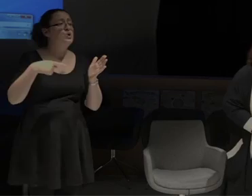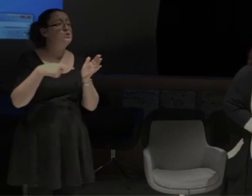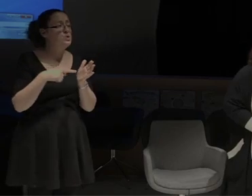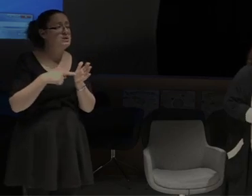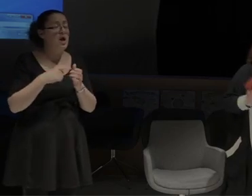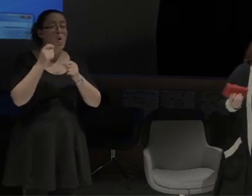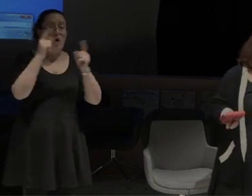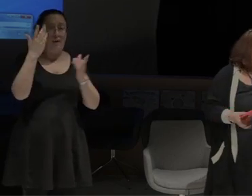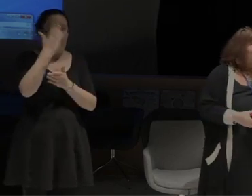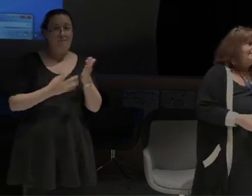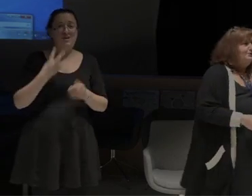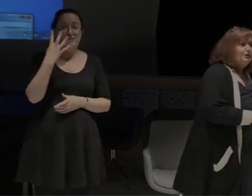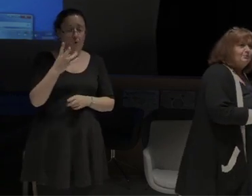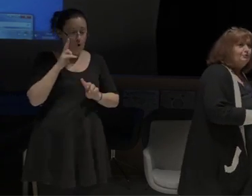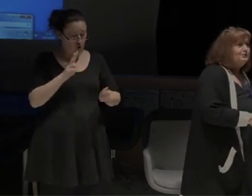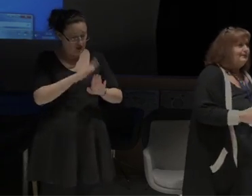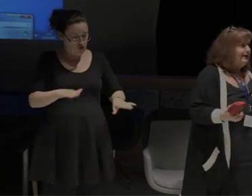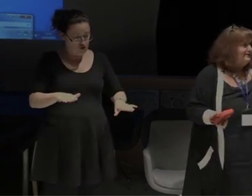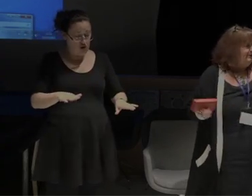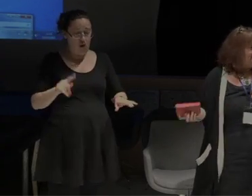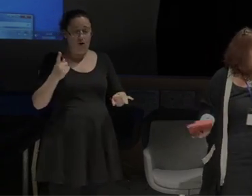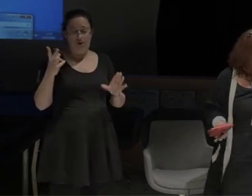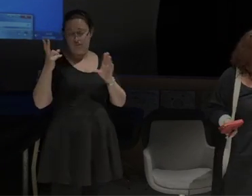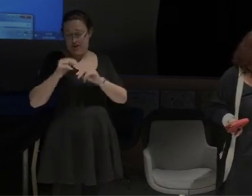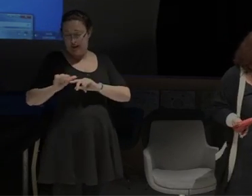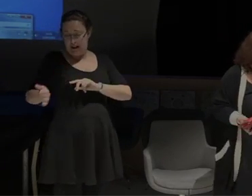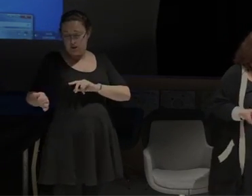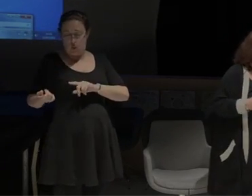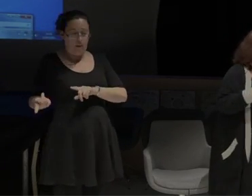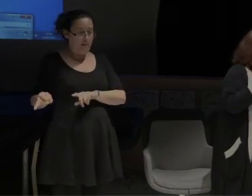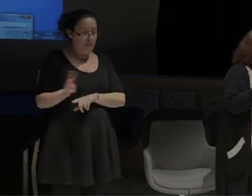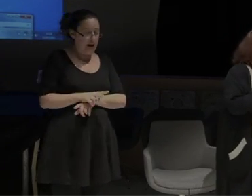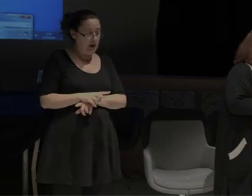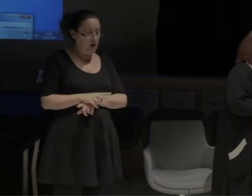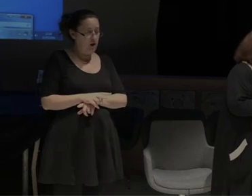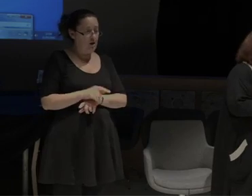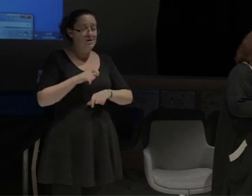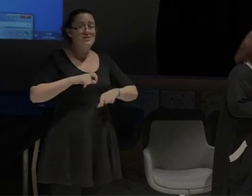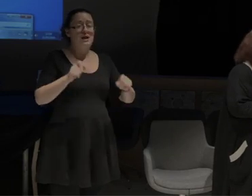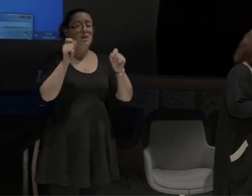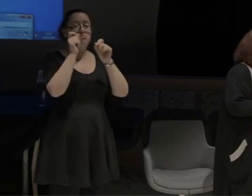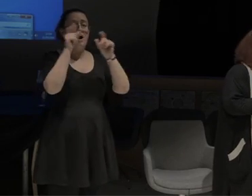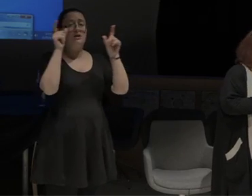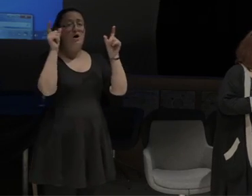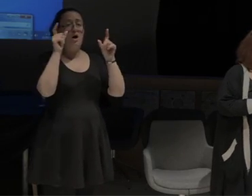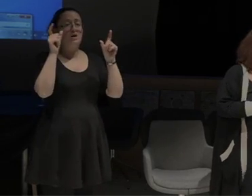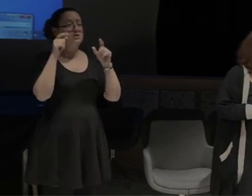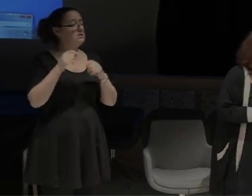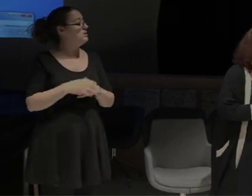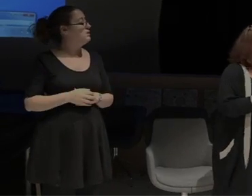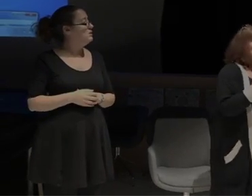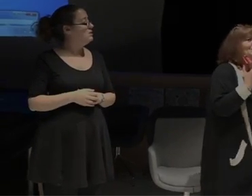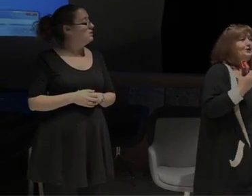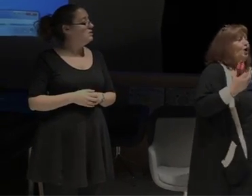at 4:30 and saw the kids, and one of them had fallen asleep next to me, and then I came back, and she was still bright-eyed and bushy-tailed last night when she